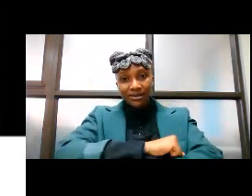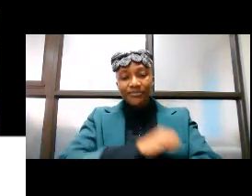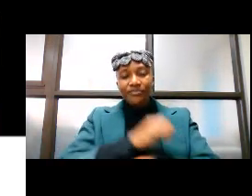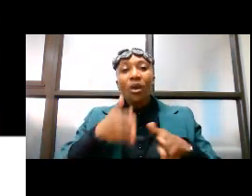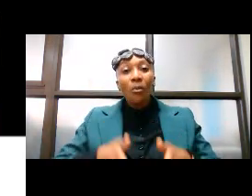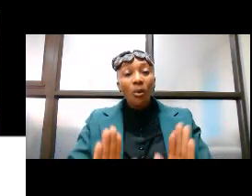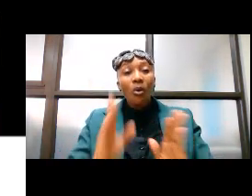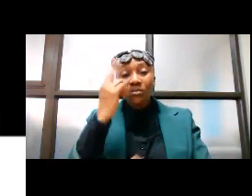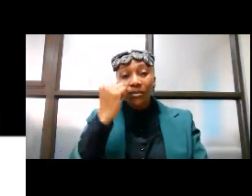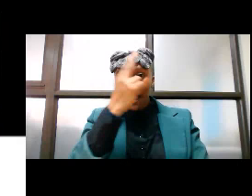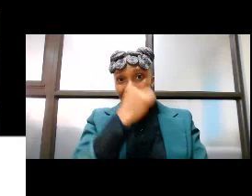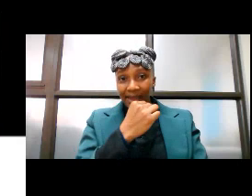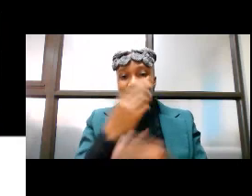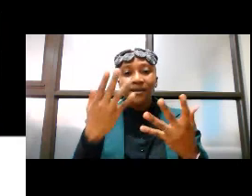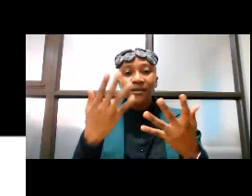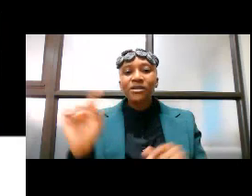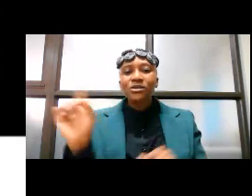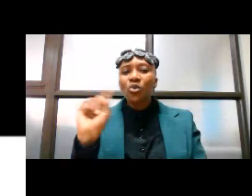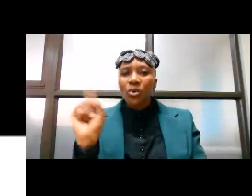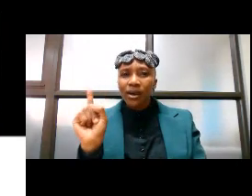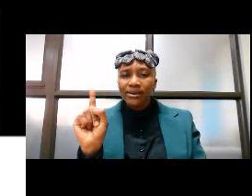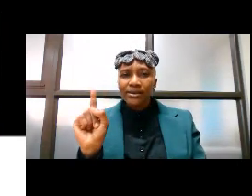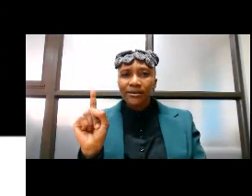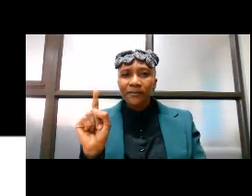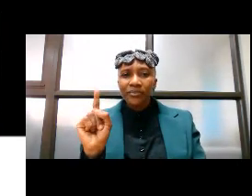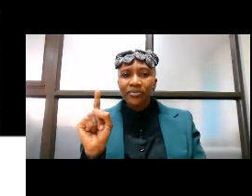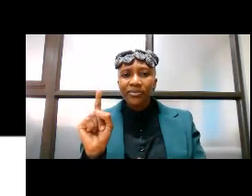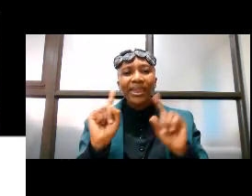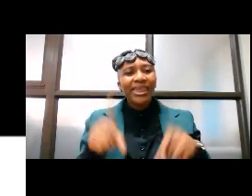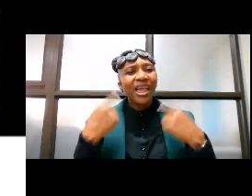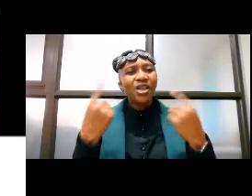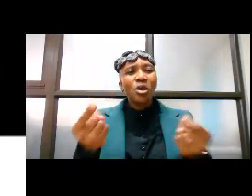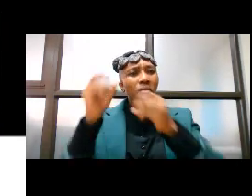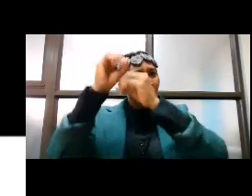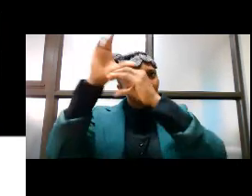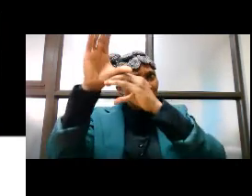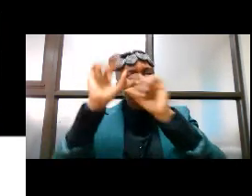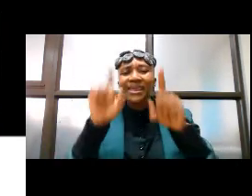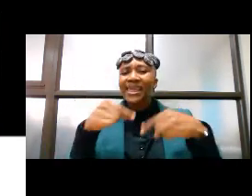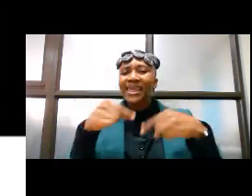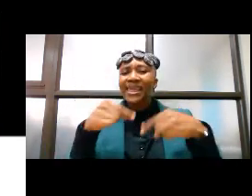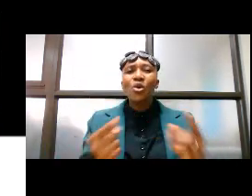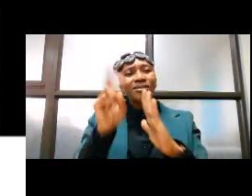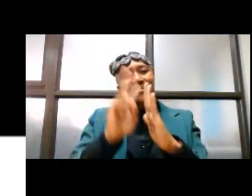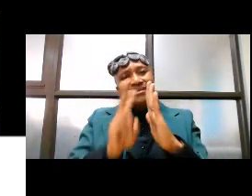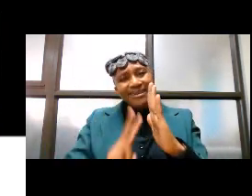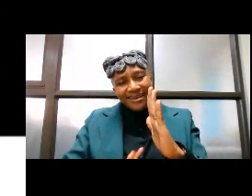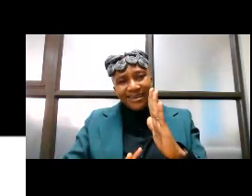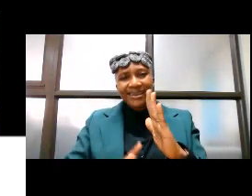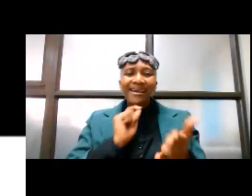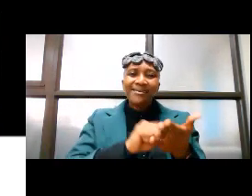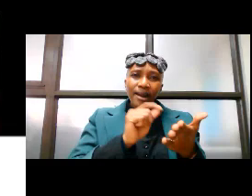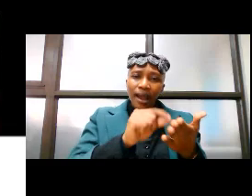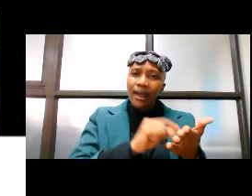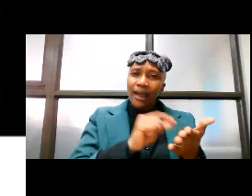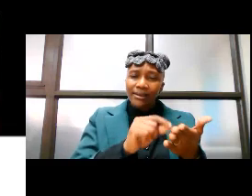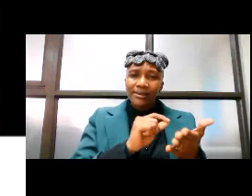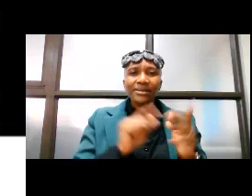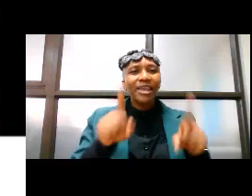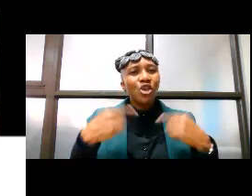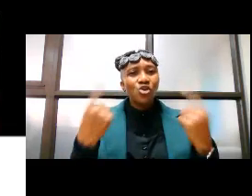blind, you cannot be literate. You cannot read or write if you do not know